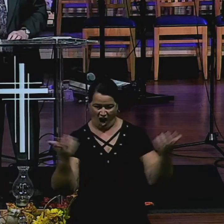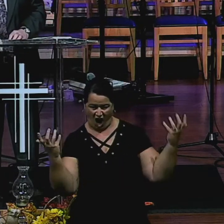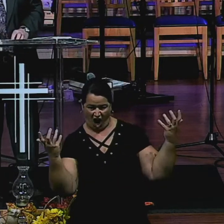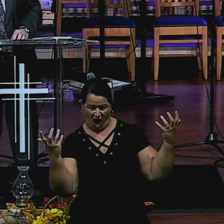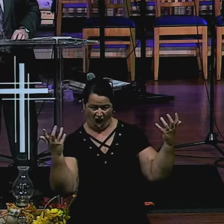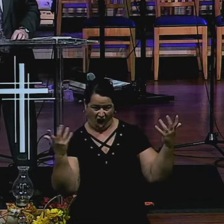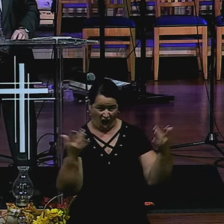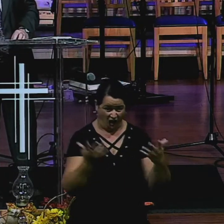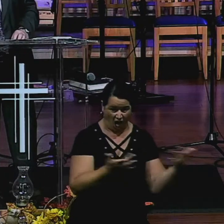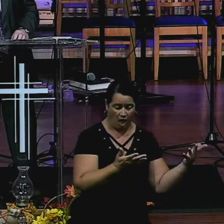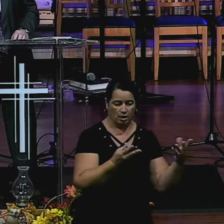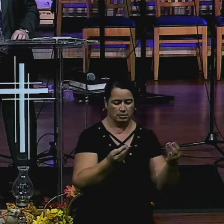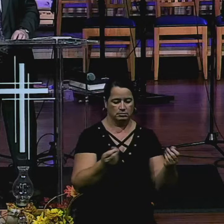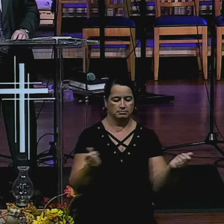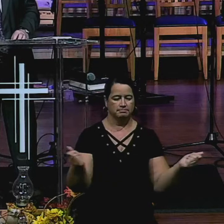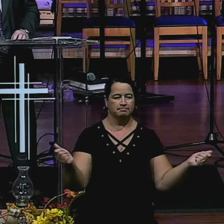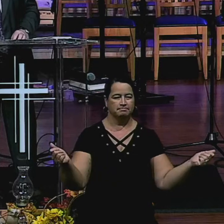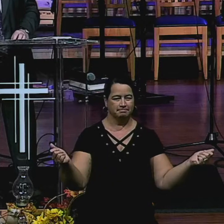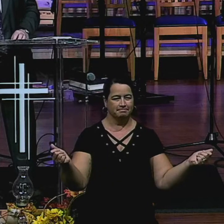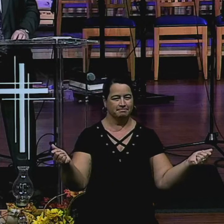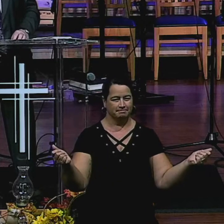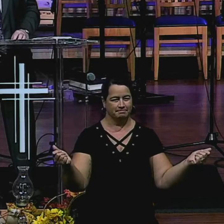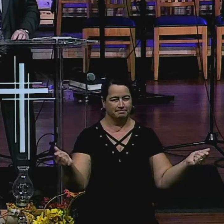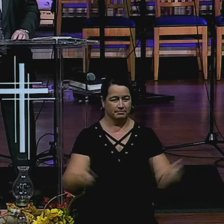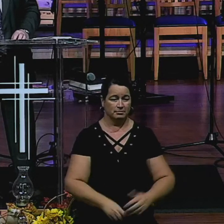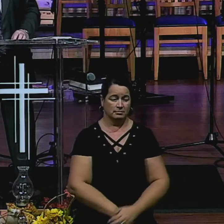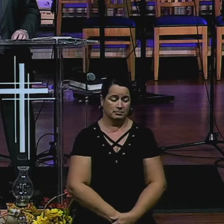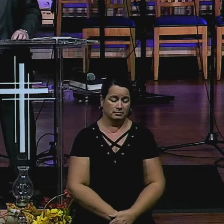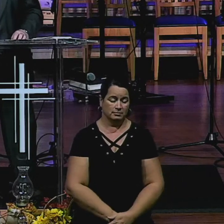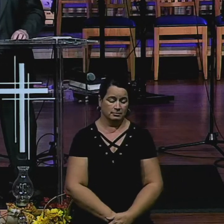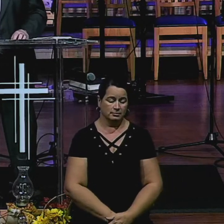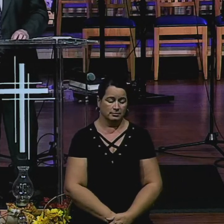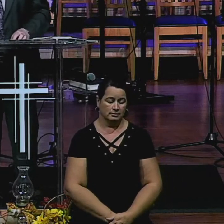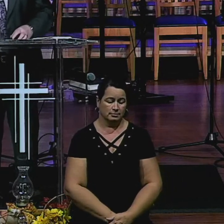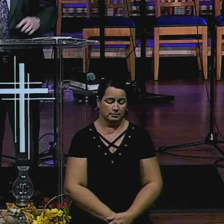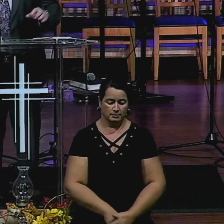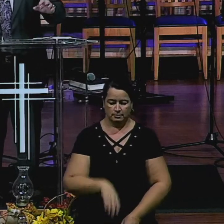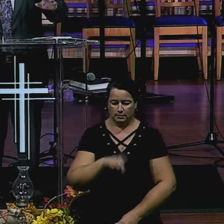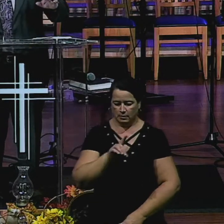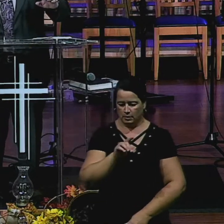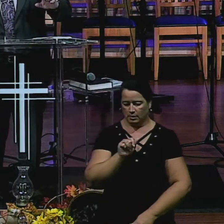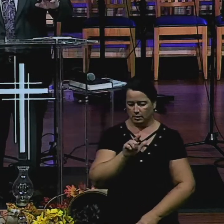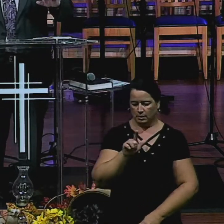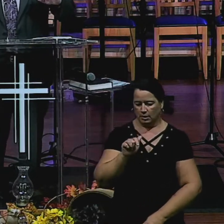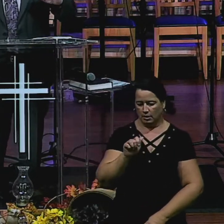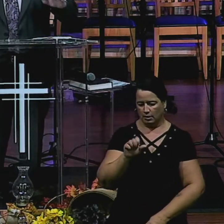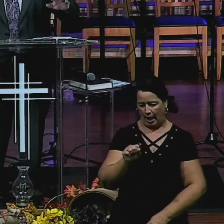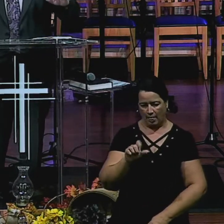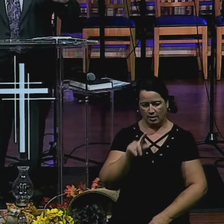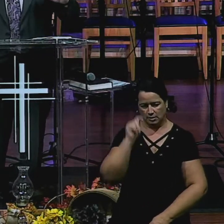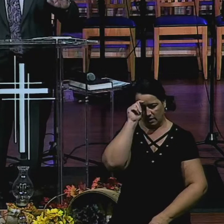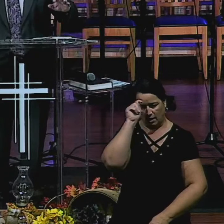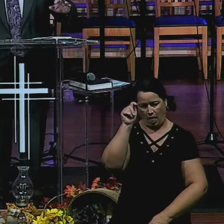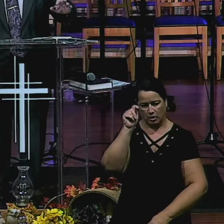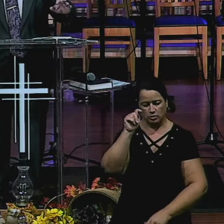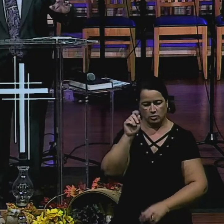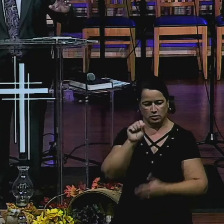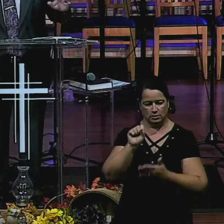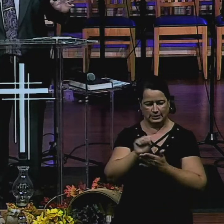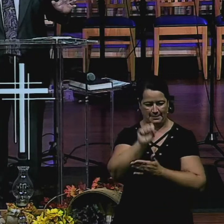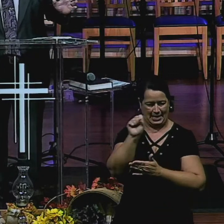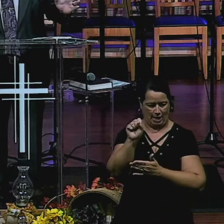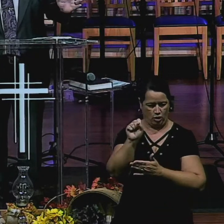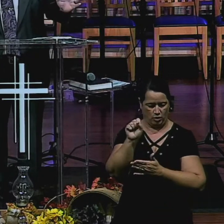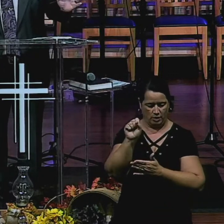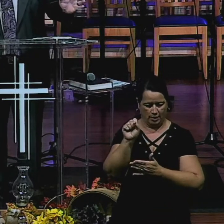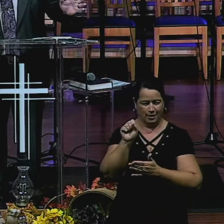against believers' sins. The Dallas Theological Seminary professors wrote a sentence that was so cute, I just thought I would share it with you.